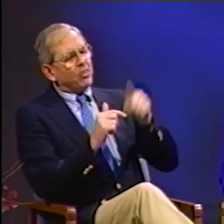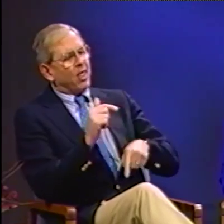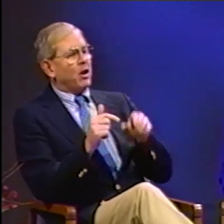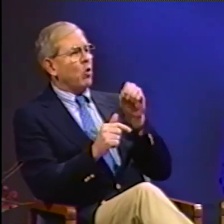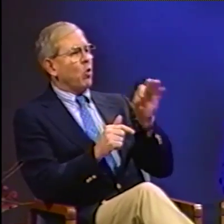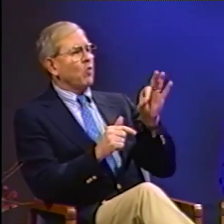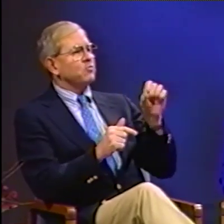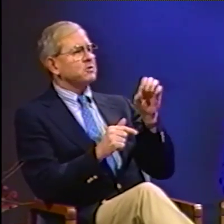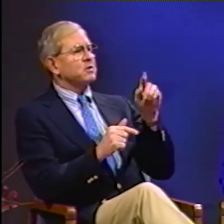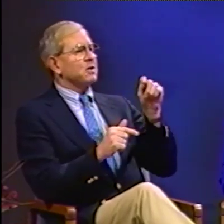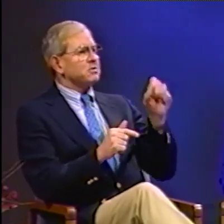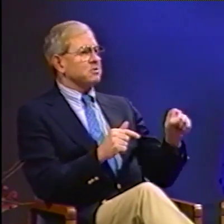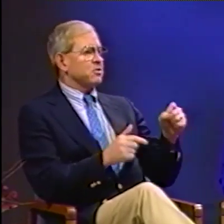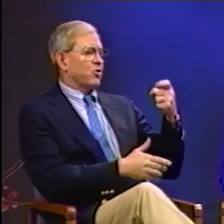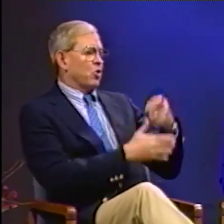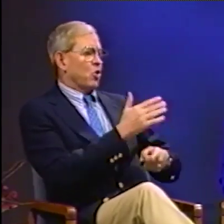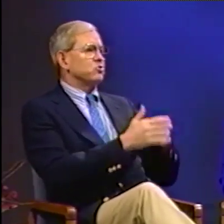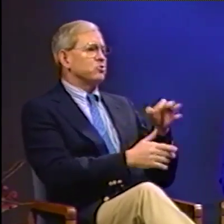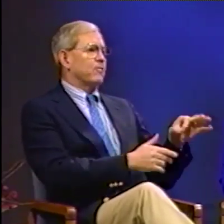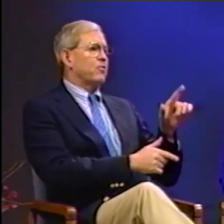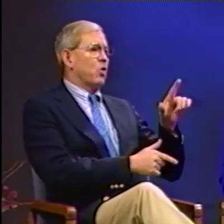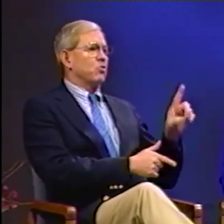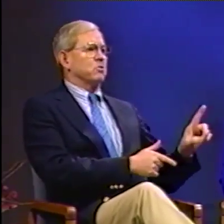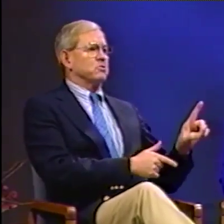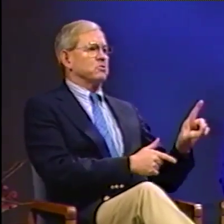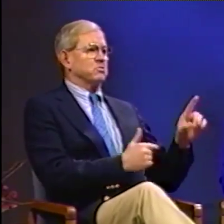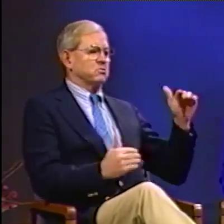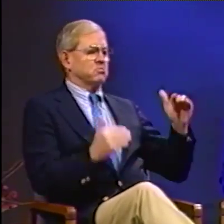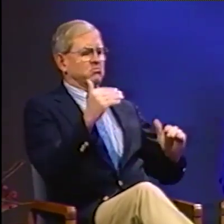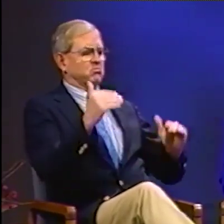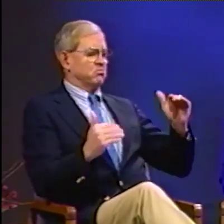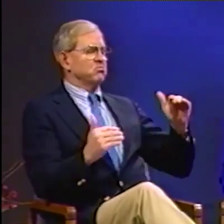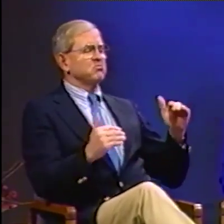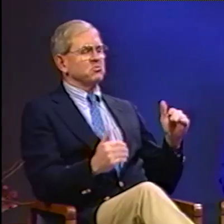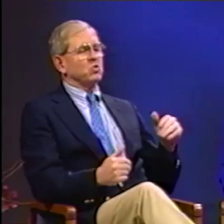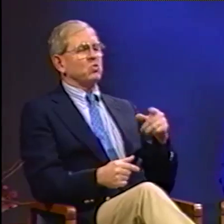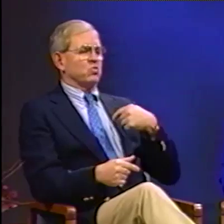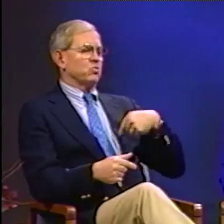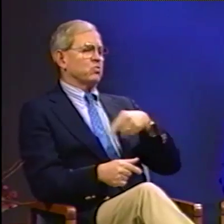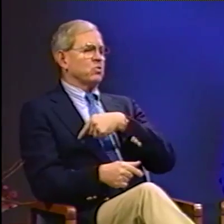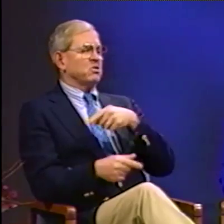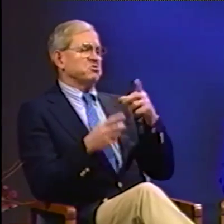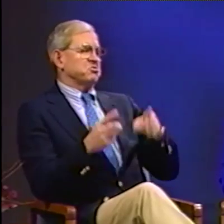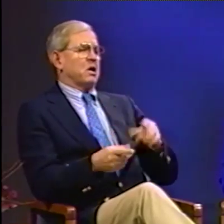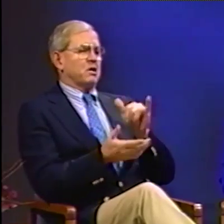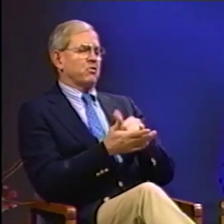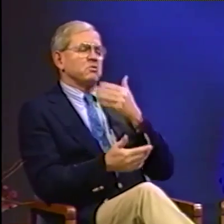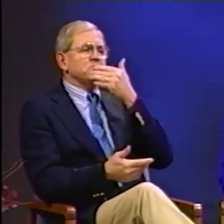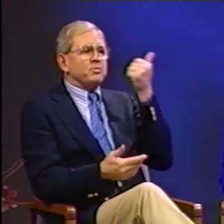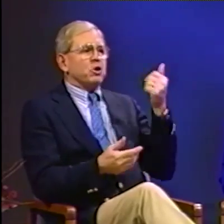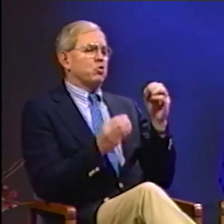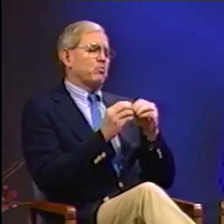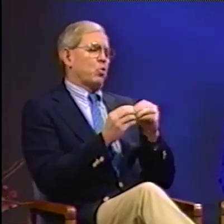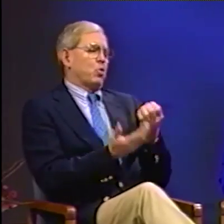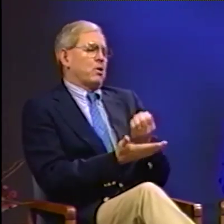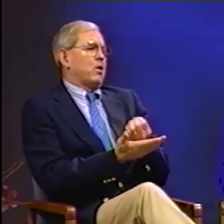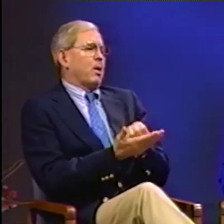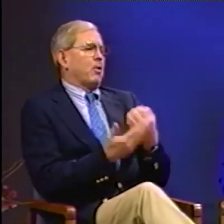service, but the overhead savings would more than offset the cost of calling